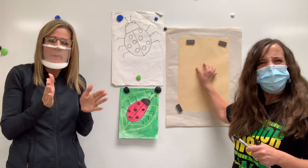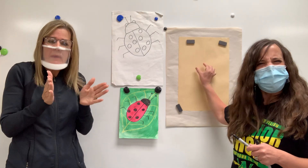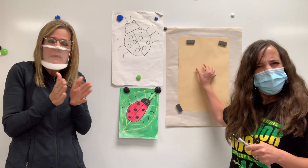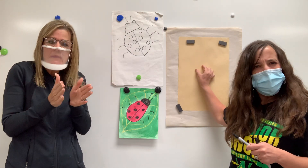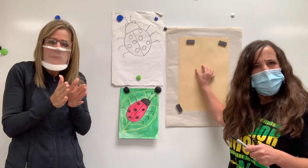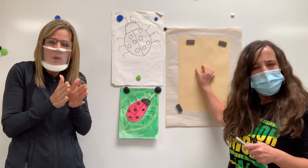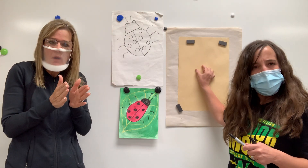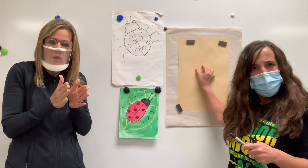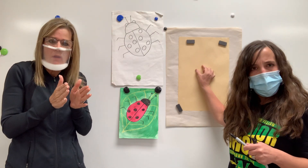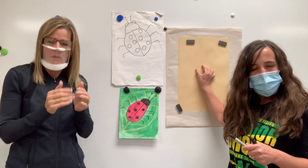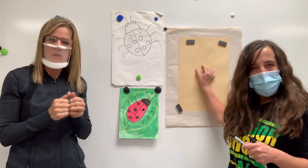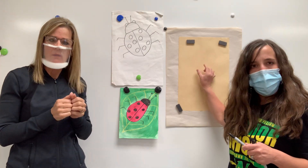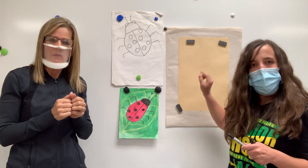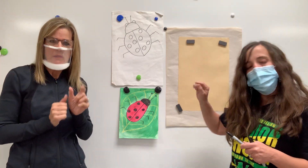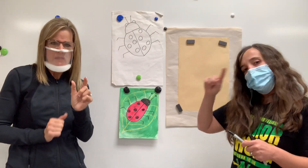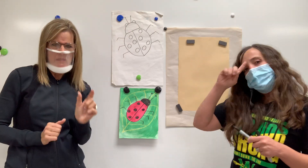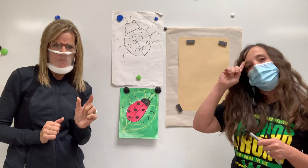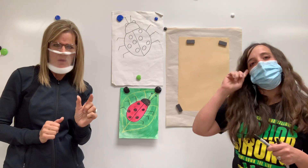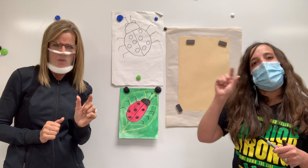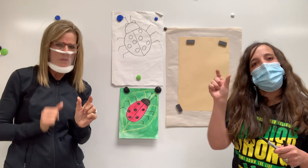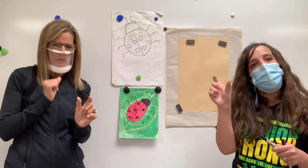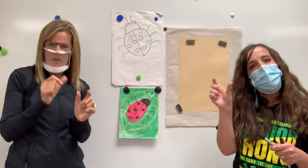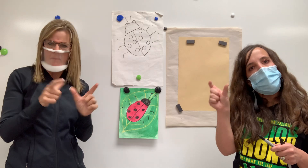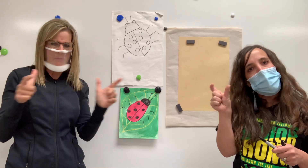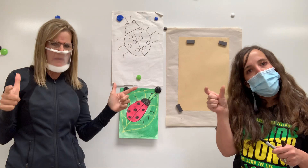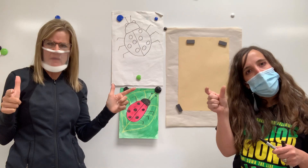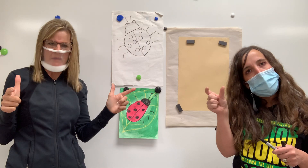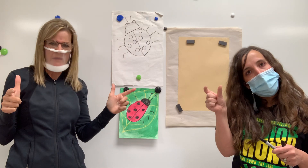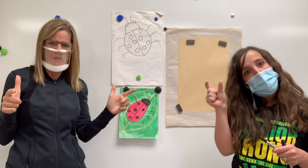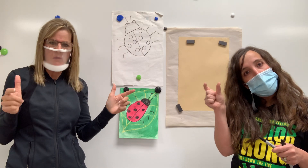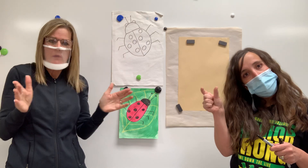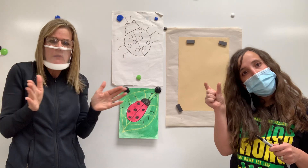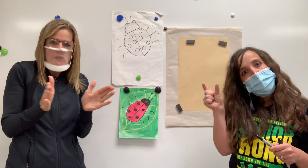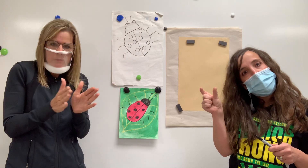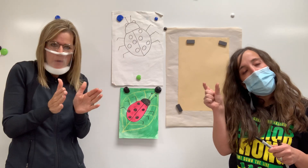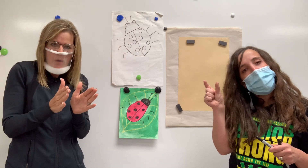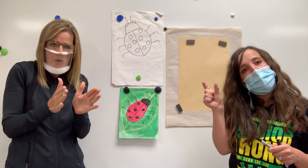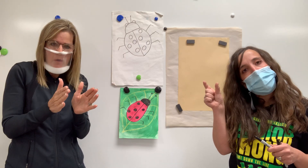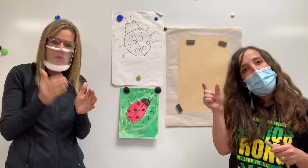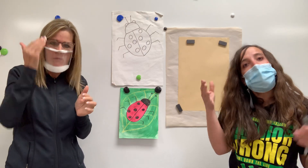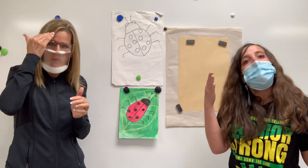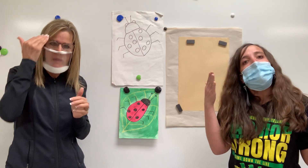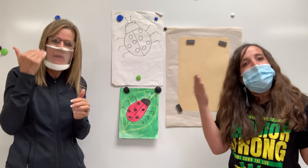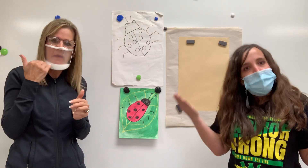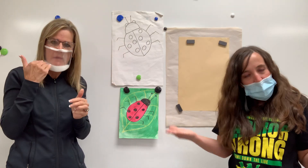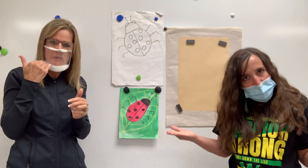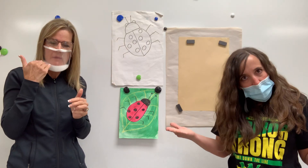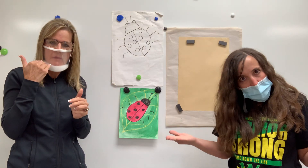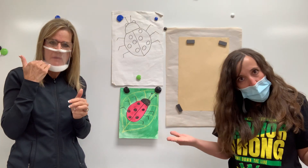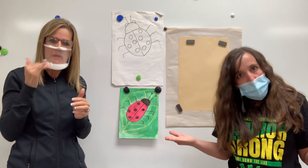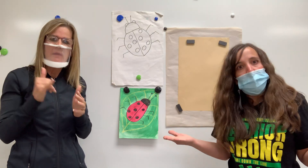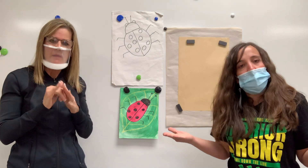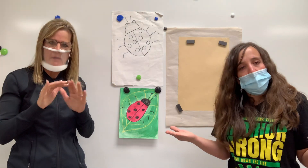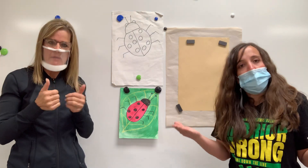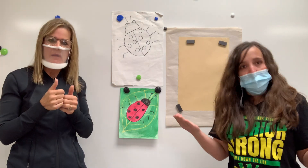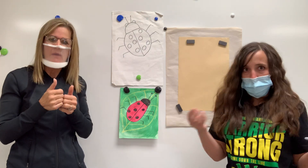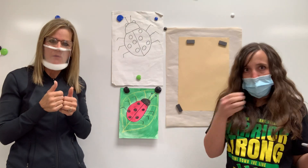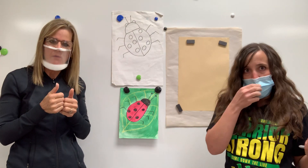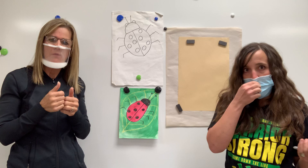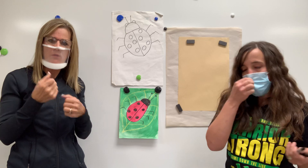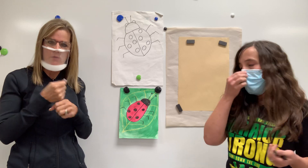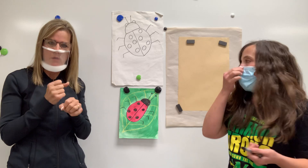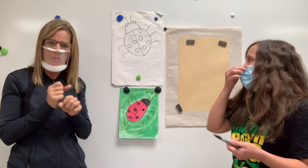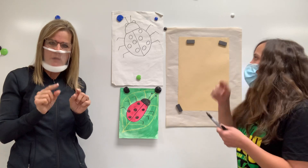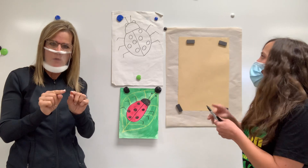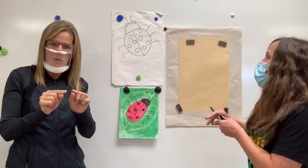wanna make it just a little bit smaller, okay? Decide how wide you want your head to be on your ladybug. That's how long you're gonna make your